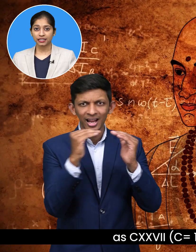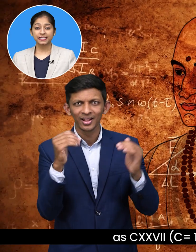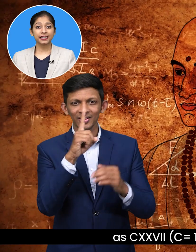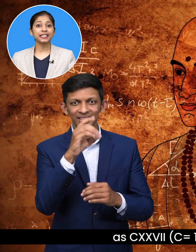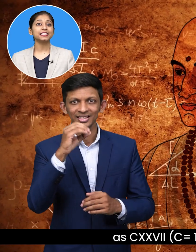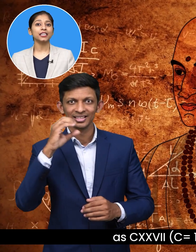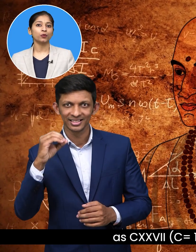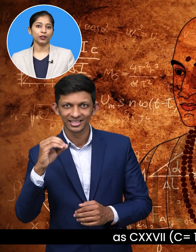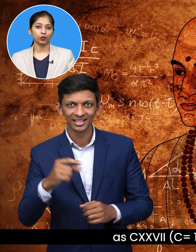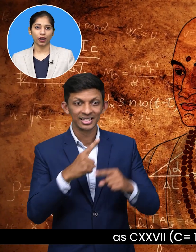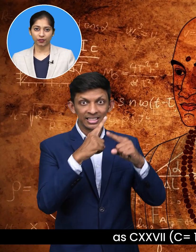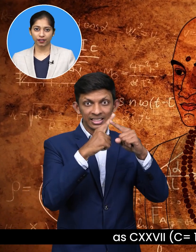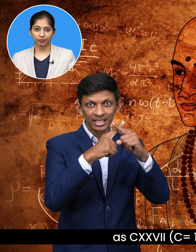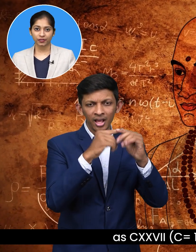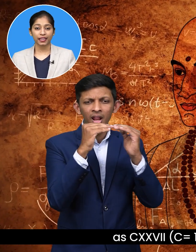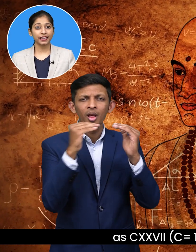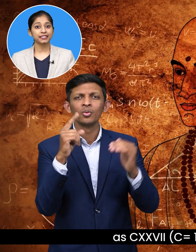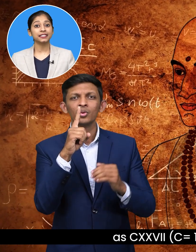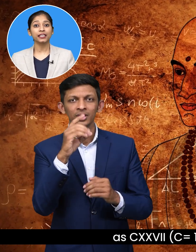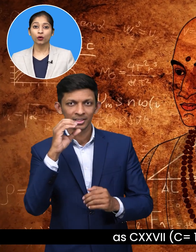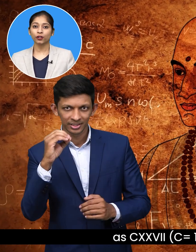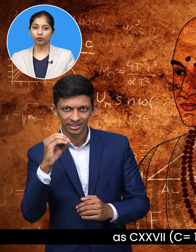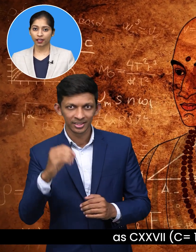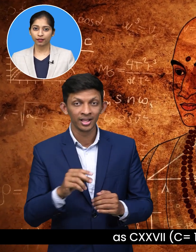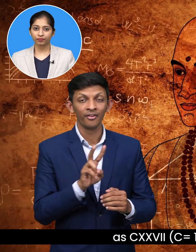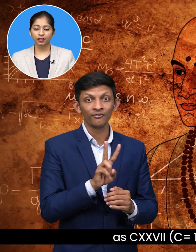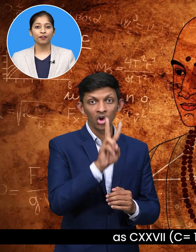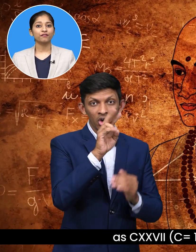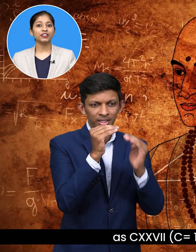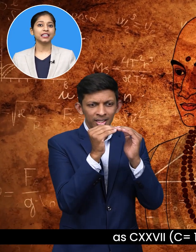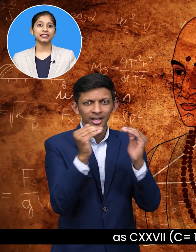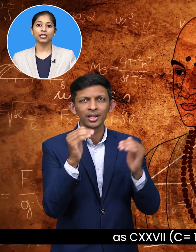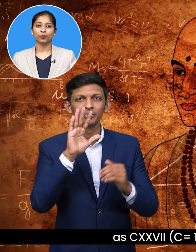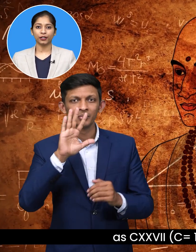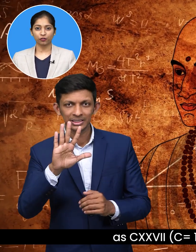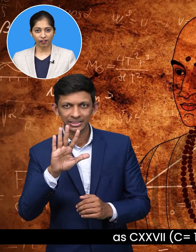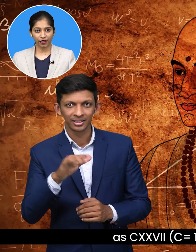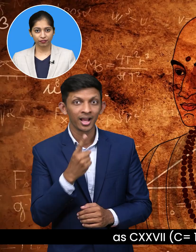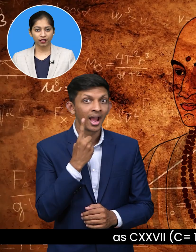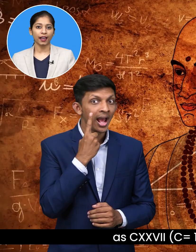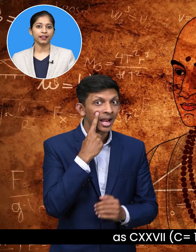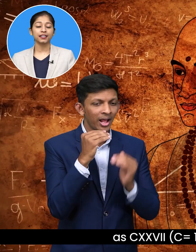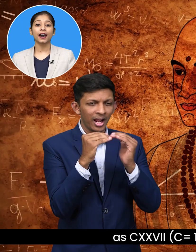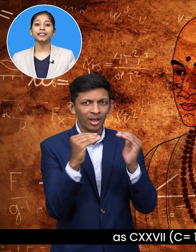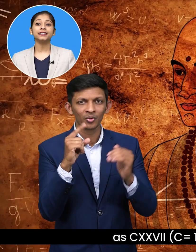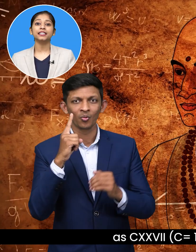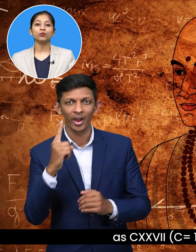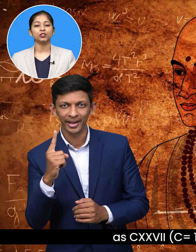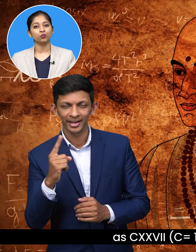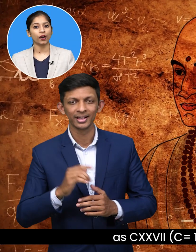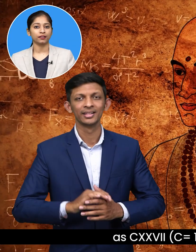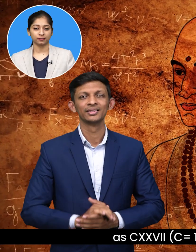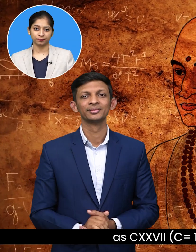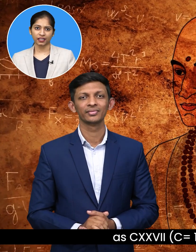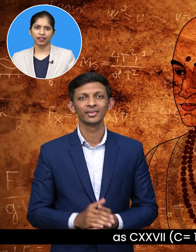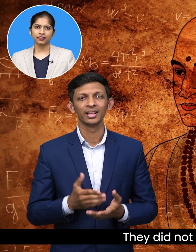where C is equal to 100, X is equal to 10, V is equal to 5 and I is equal